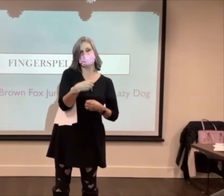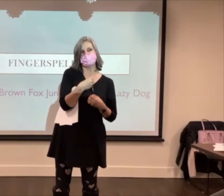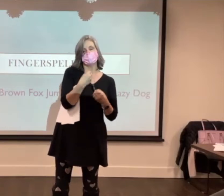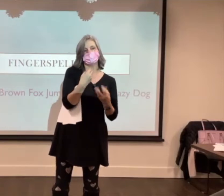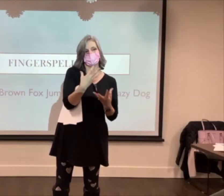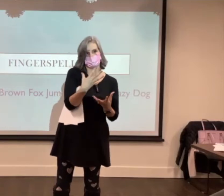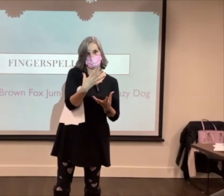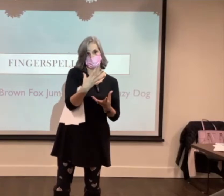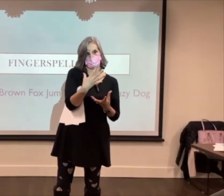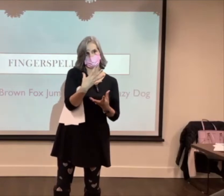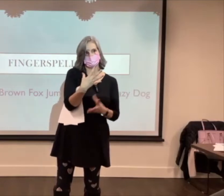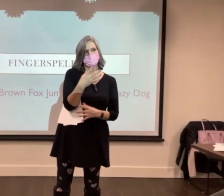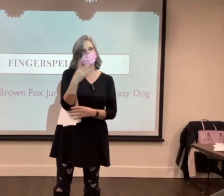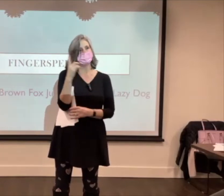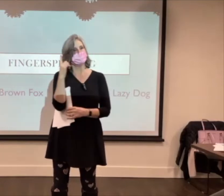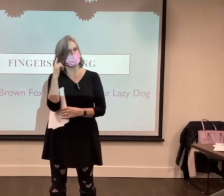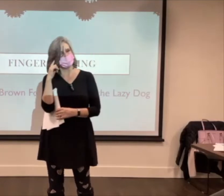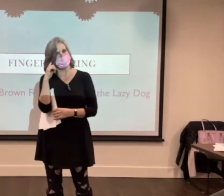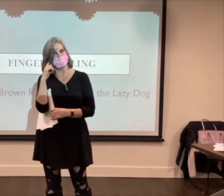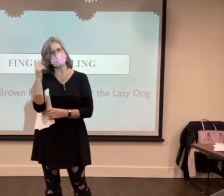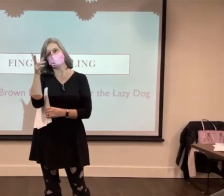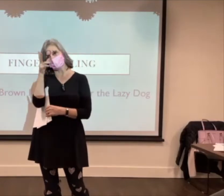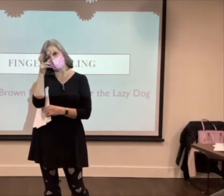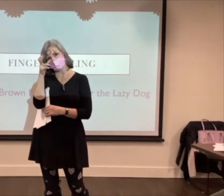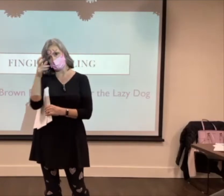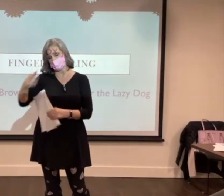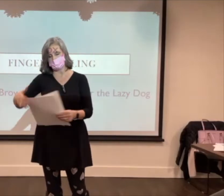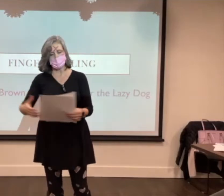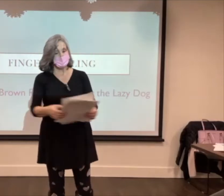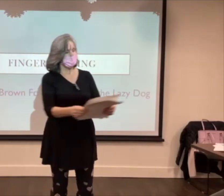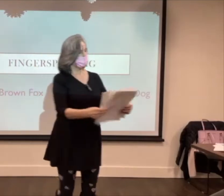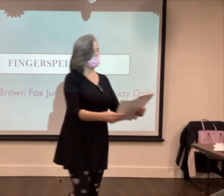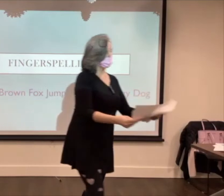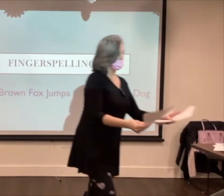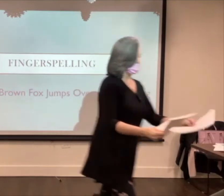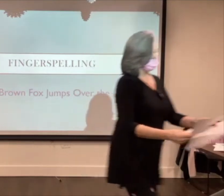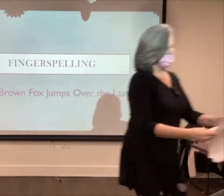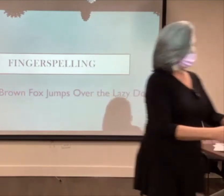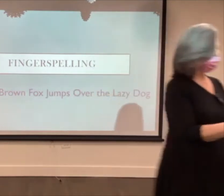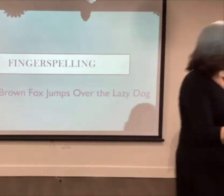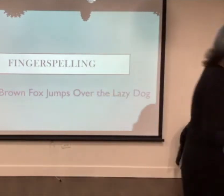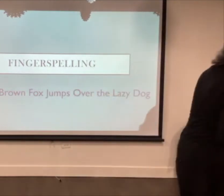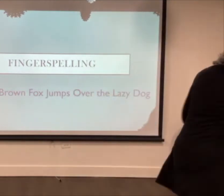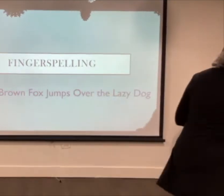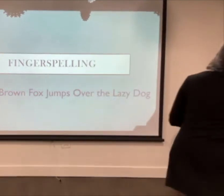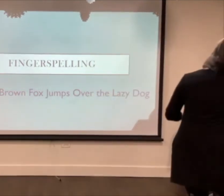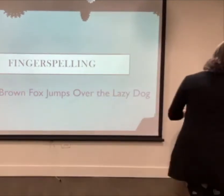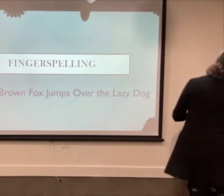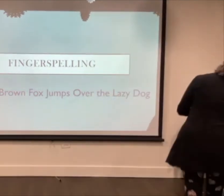is the expressive skill, and the listening skill is the receptive skill. So I'm going to give this to you now so you can look at